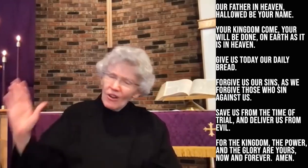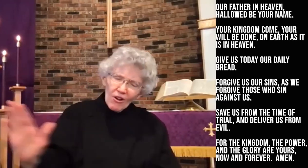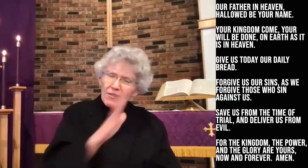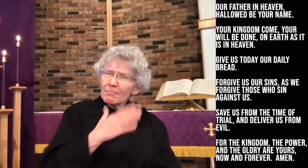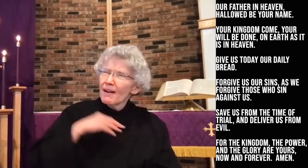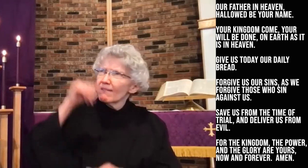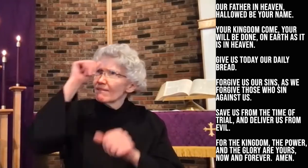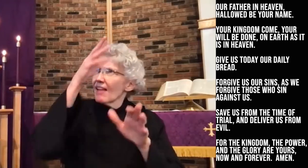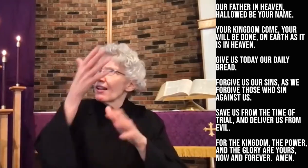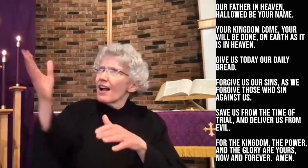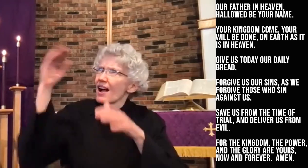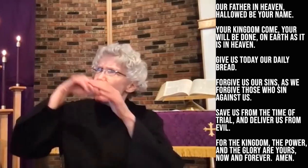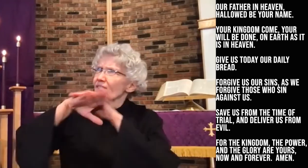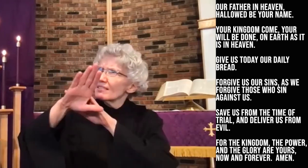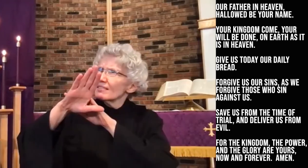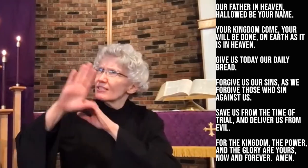Let's pray the Lord's Prayer.